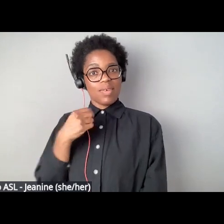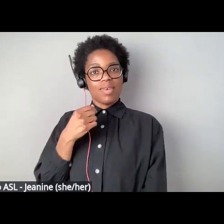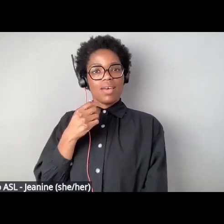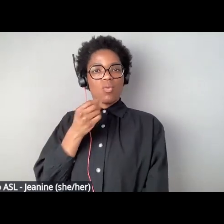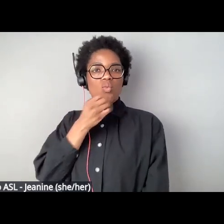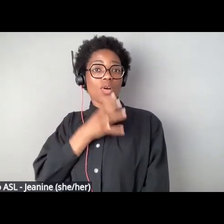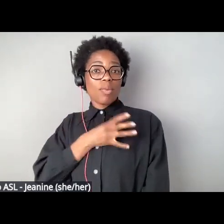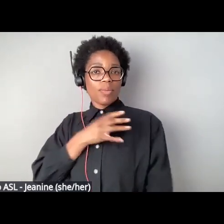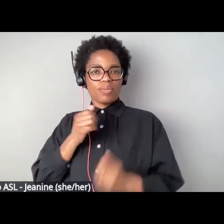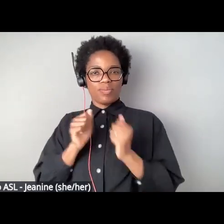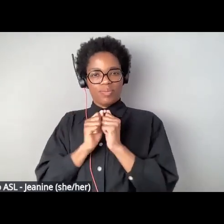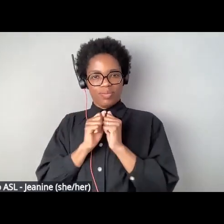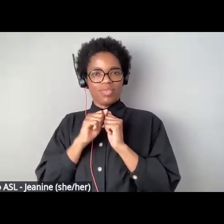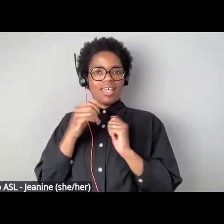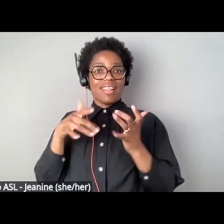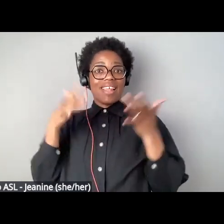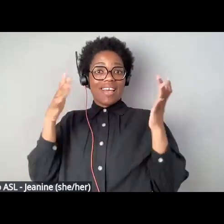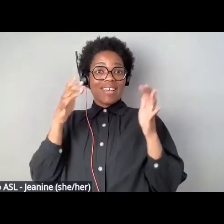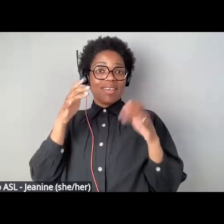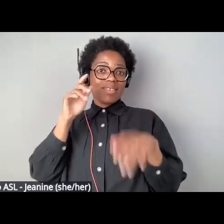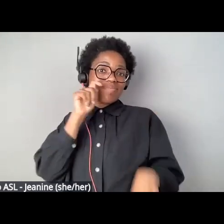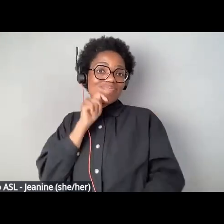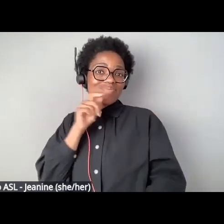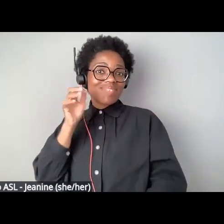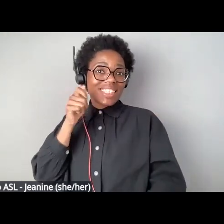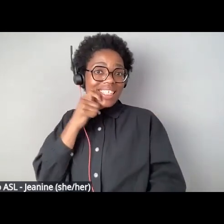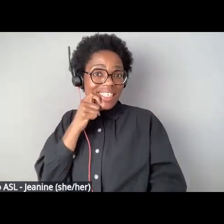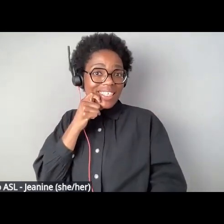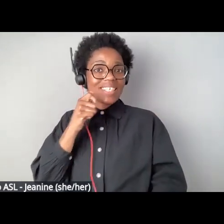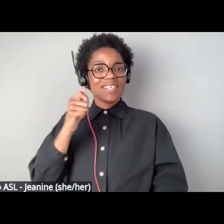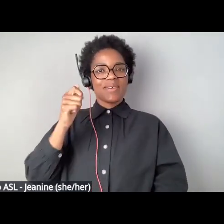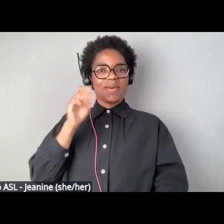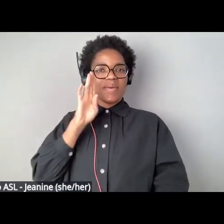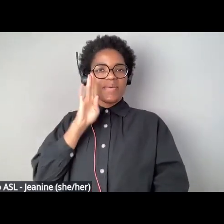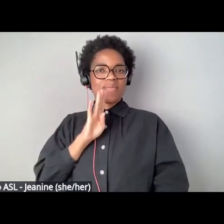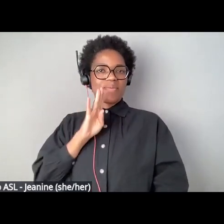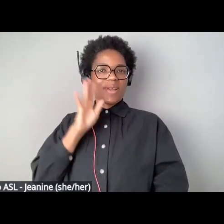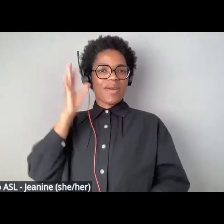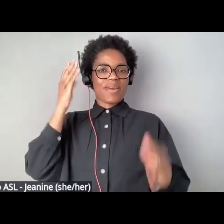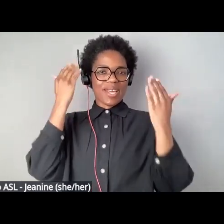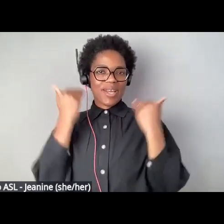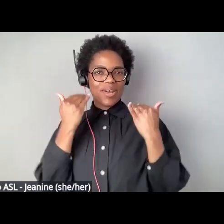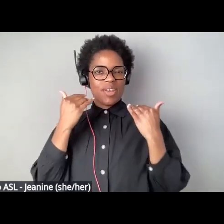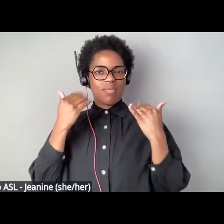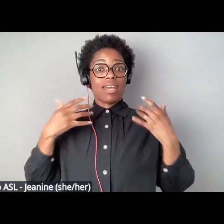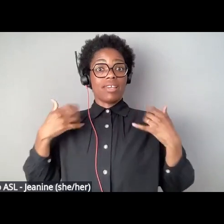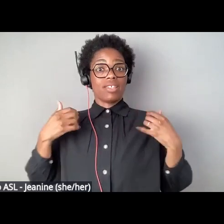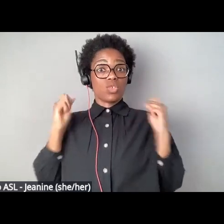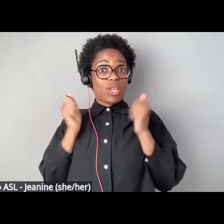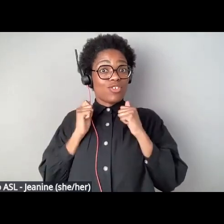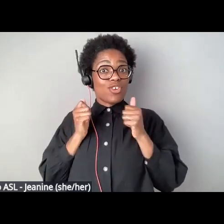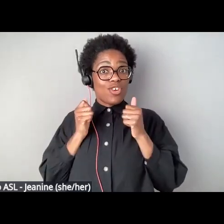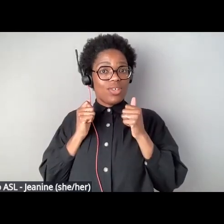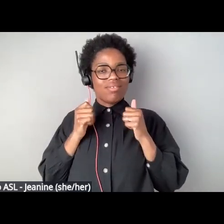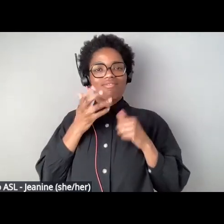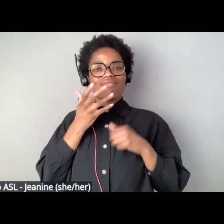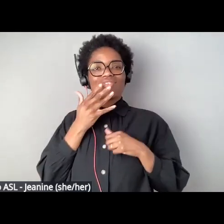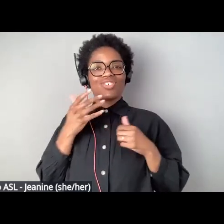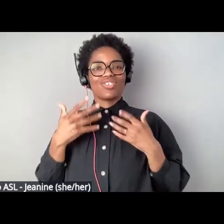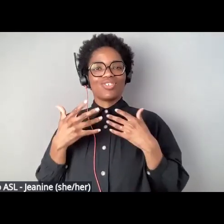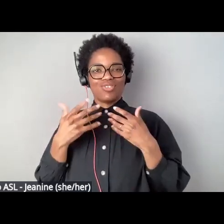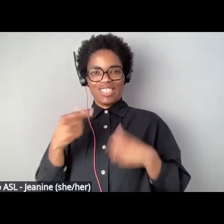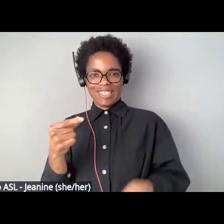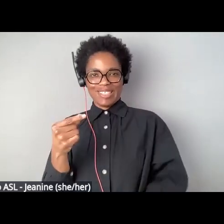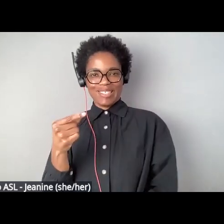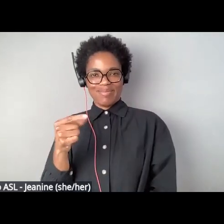green sweatshirt. I would love to know who's watching, so if you're comfortable, pop your username and any questions you have,